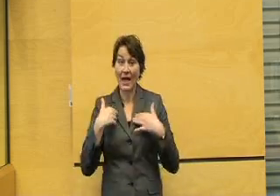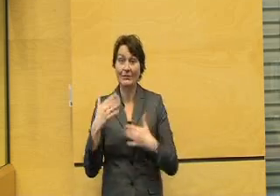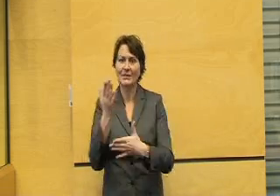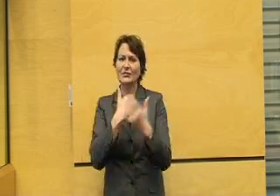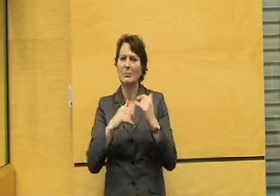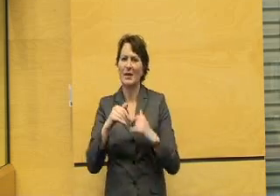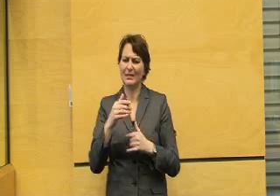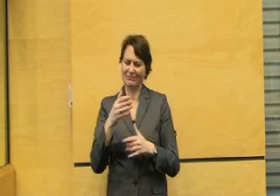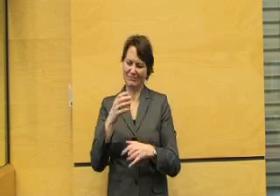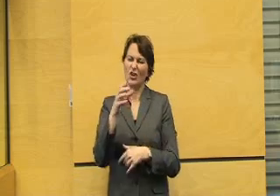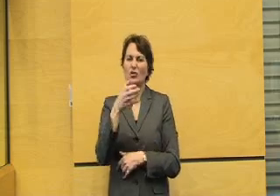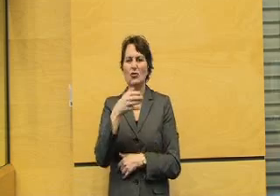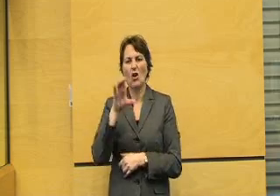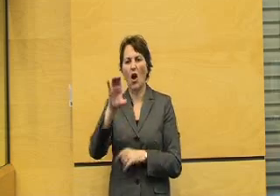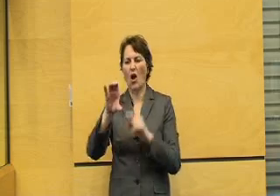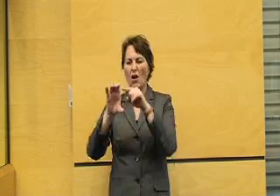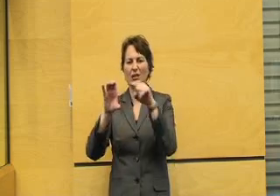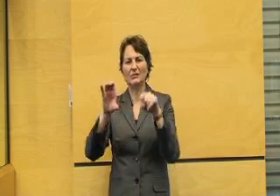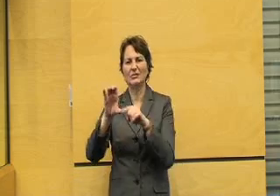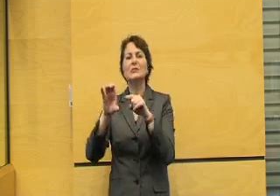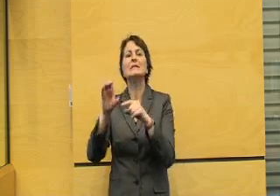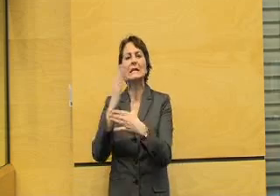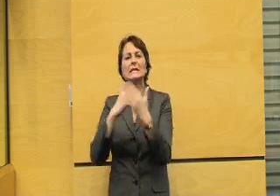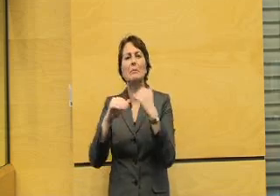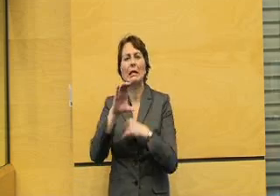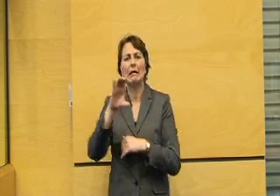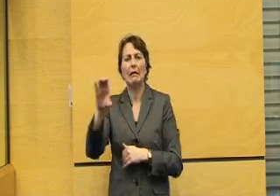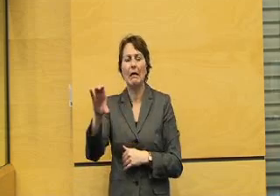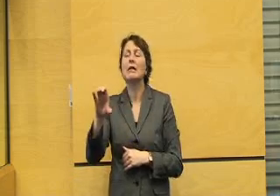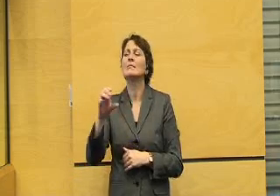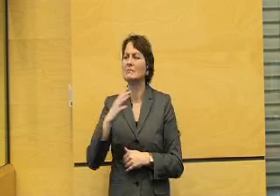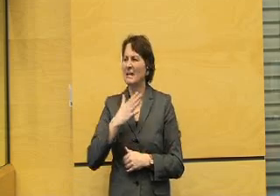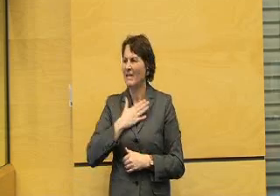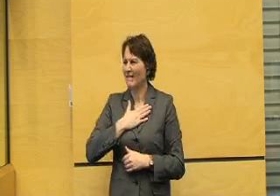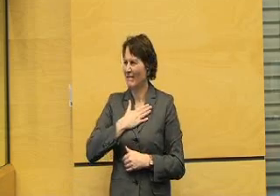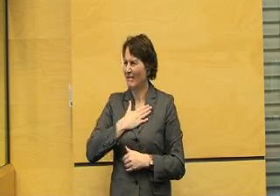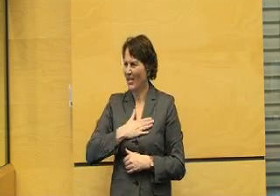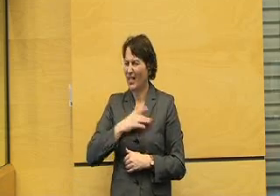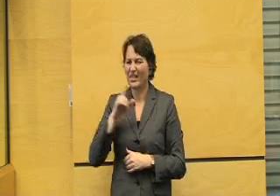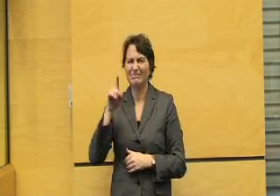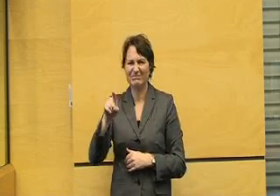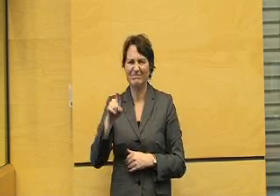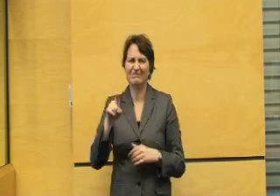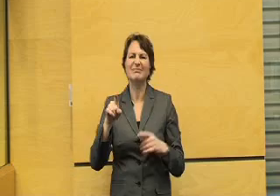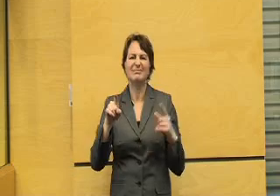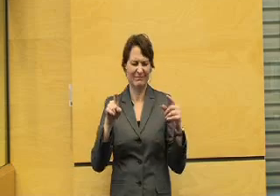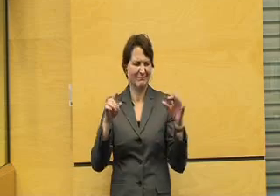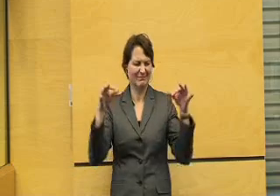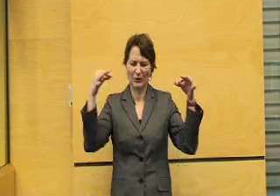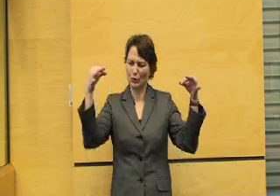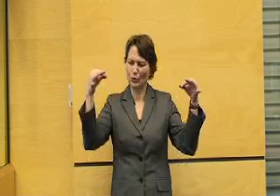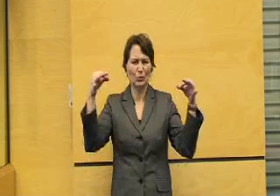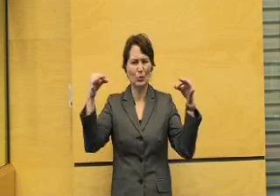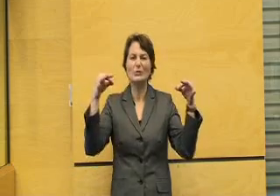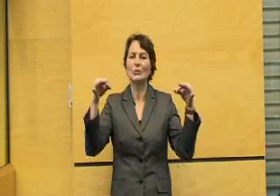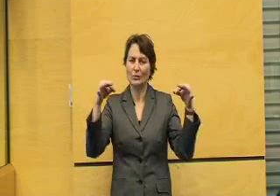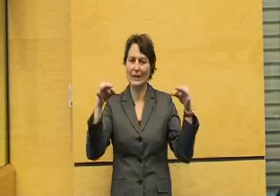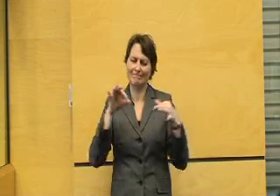I feel that this is based on a medical assessment above all.